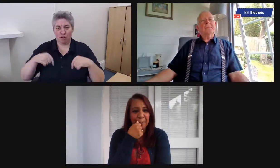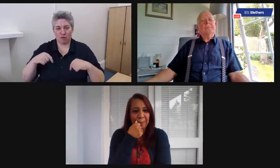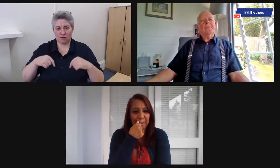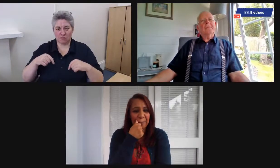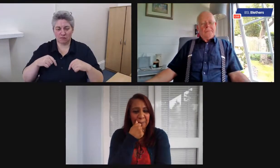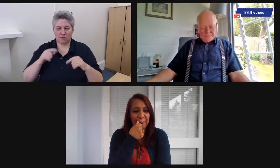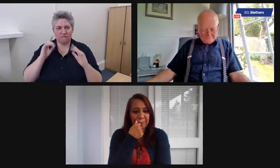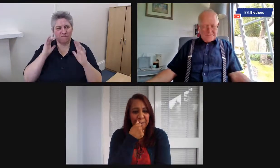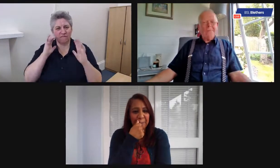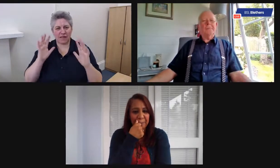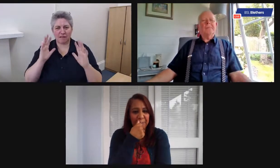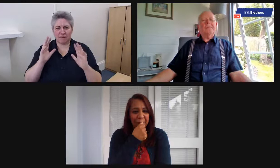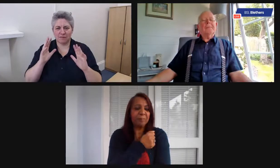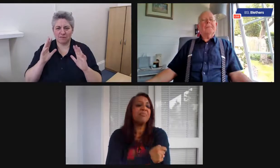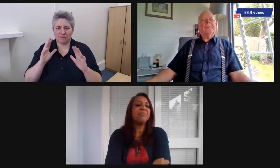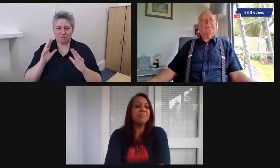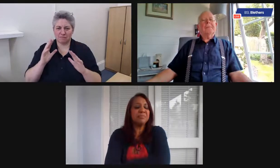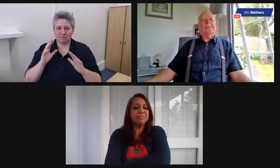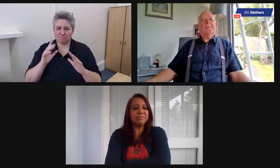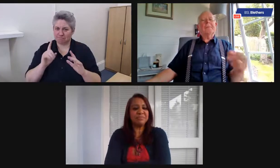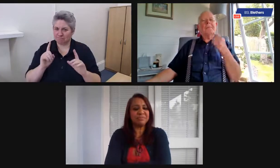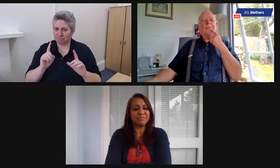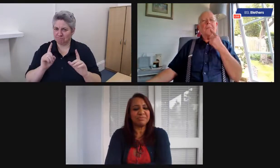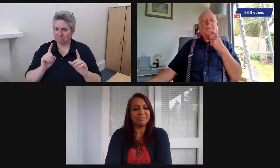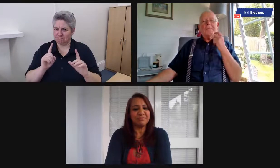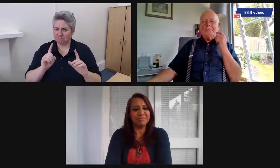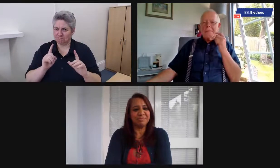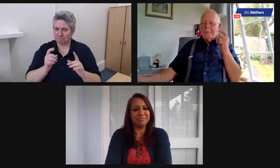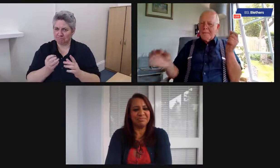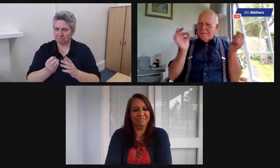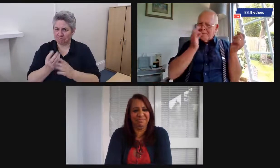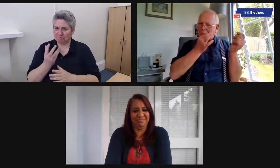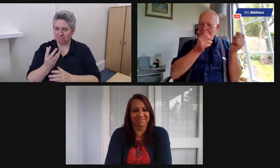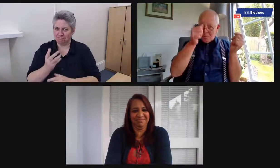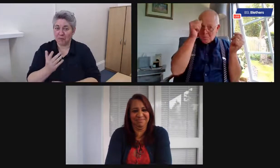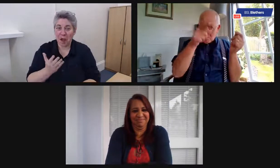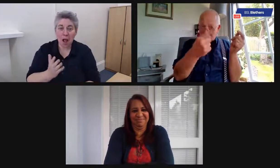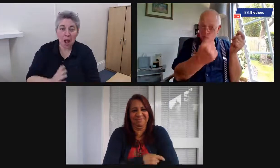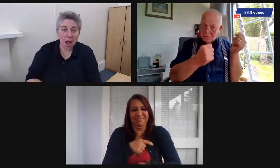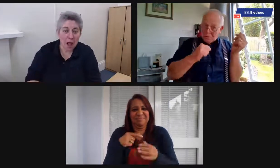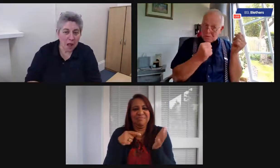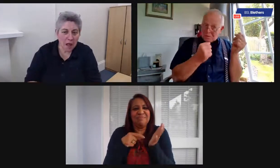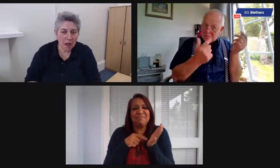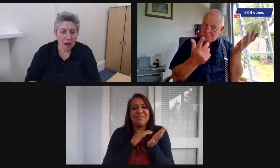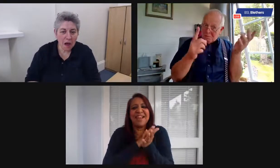Got it. Well, you know, Dave, that Scotland's famous for what?